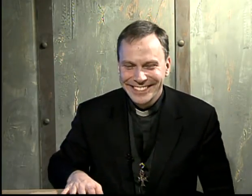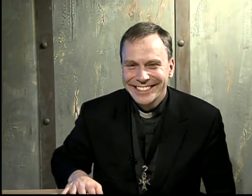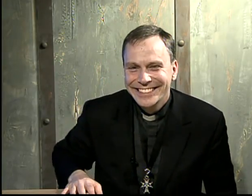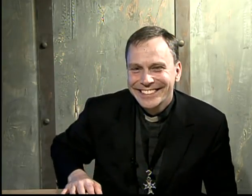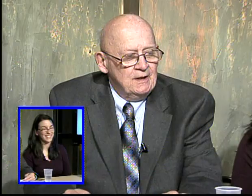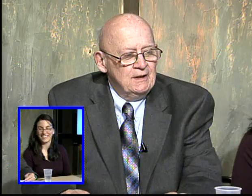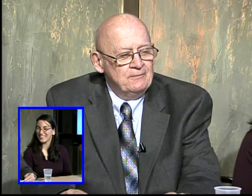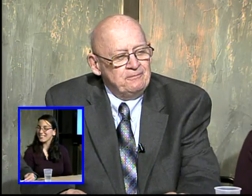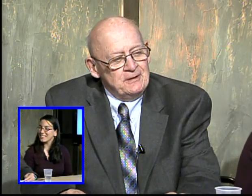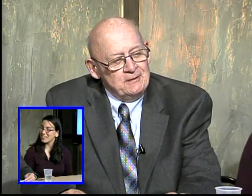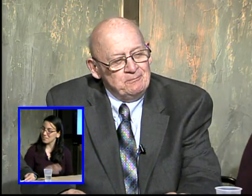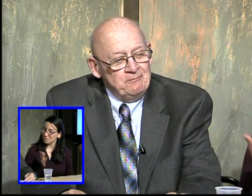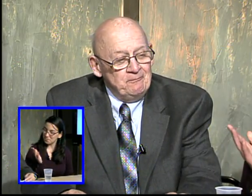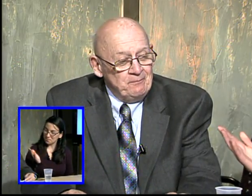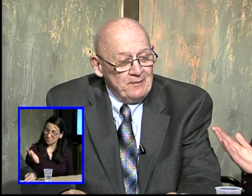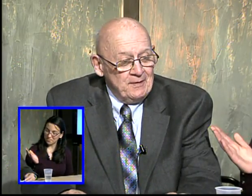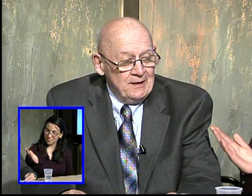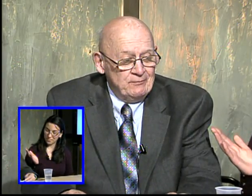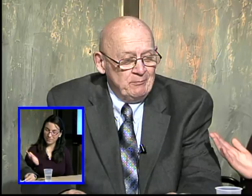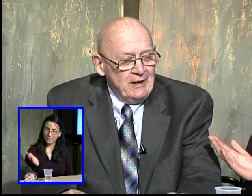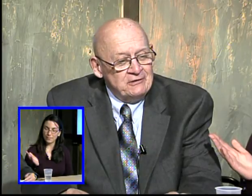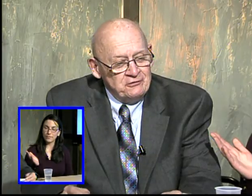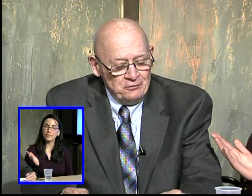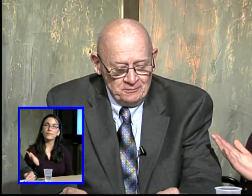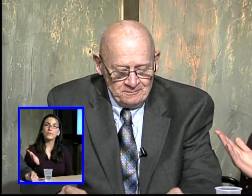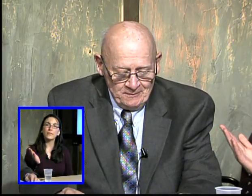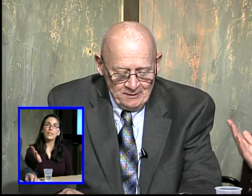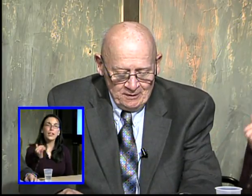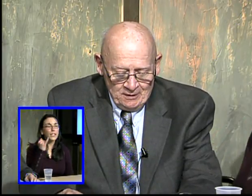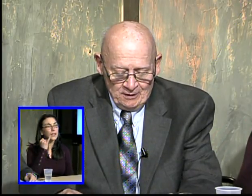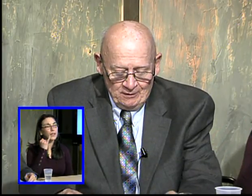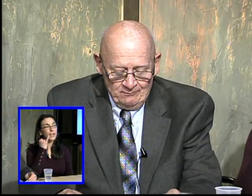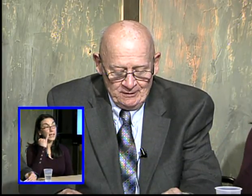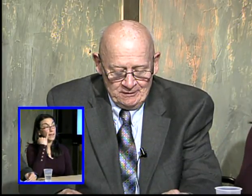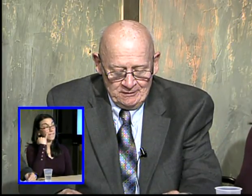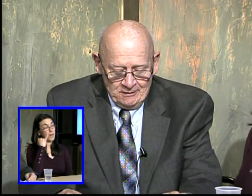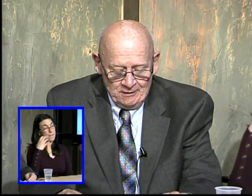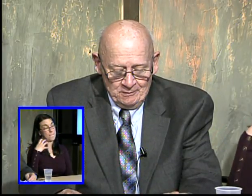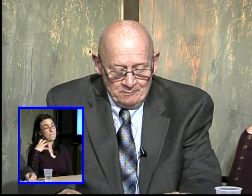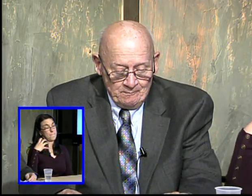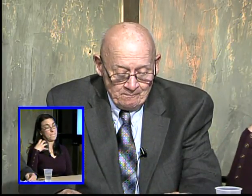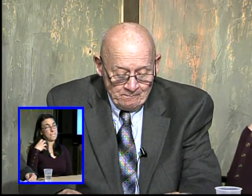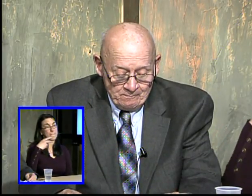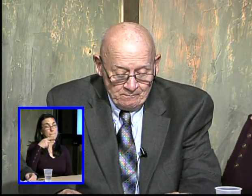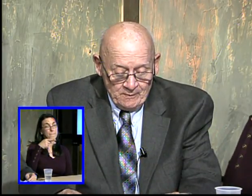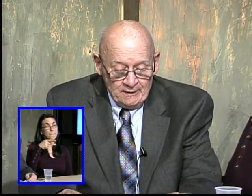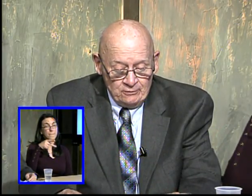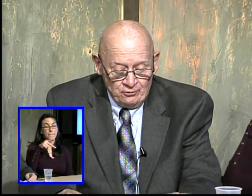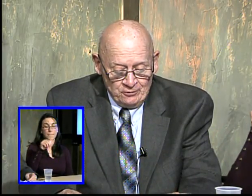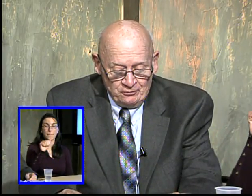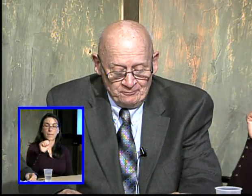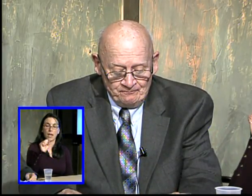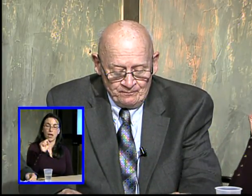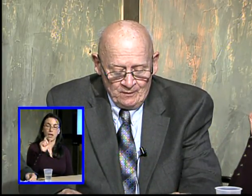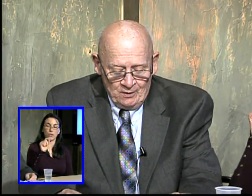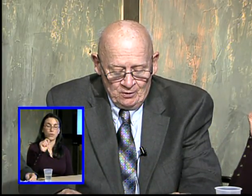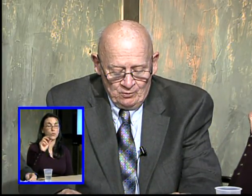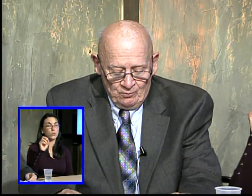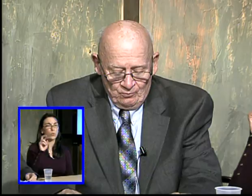one. If a pastor of any